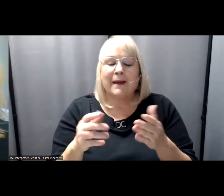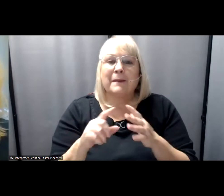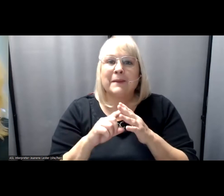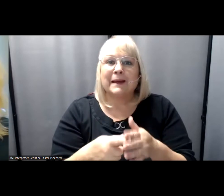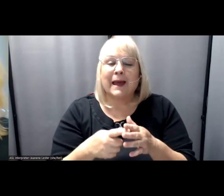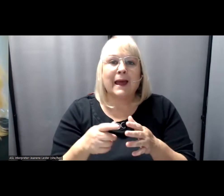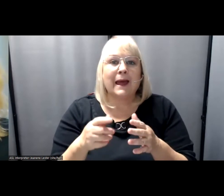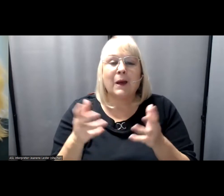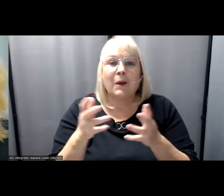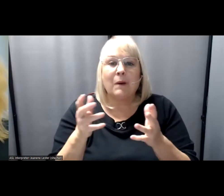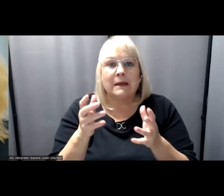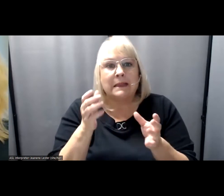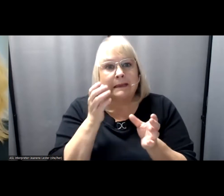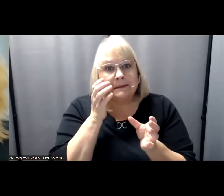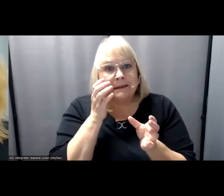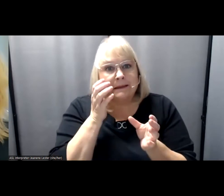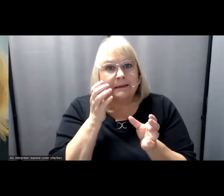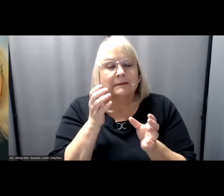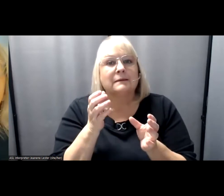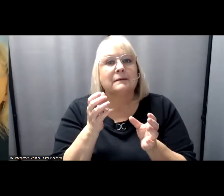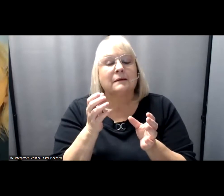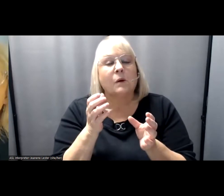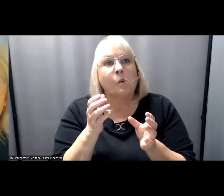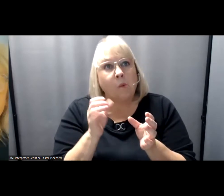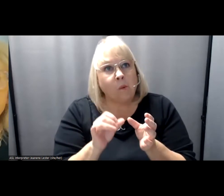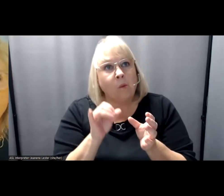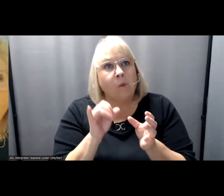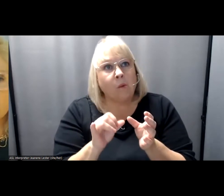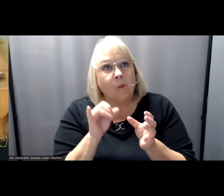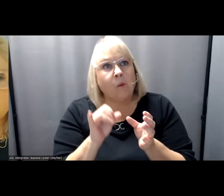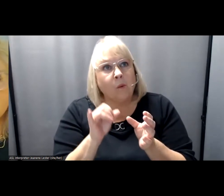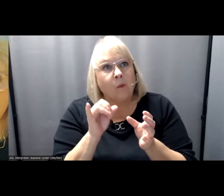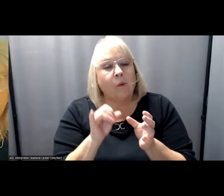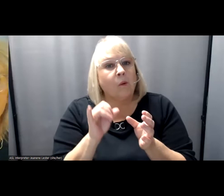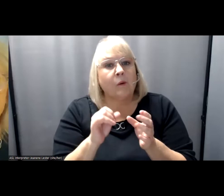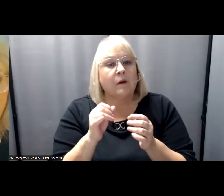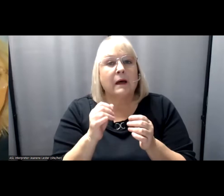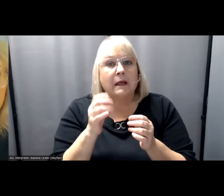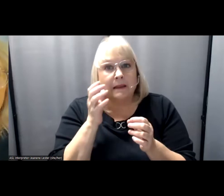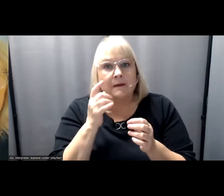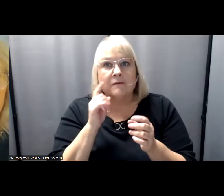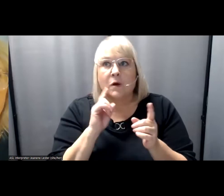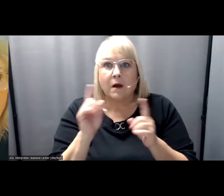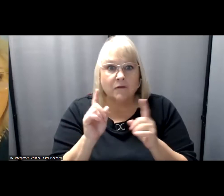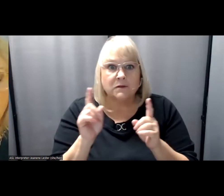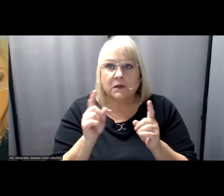right? Tuning our radar on high to listen for conversations around us and our